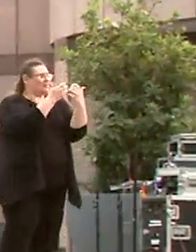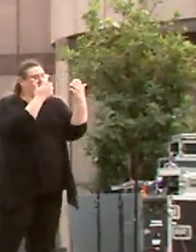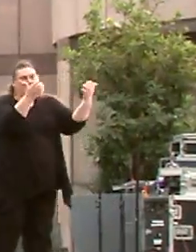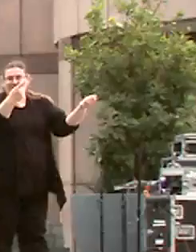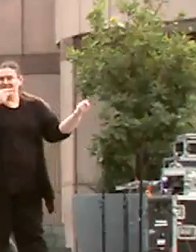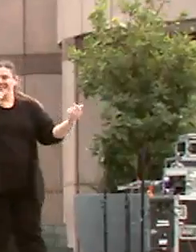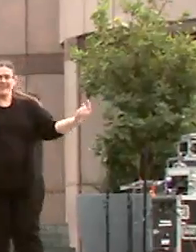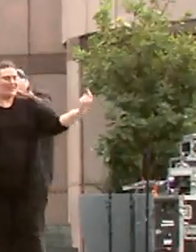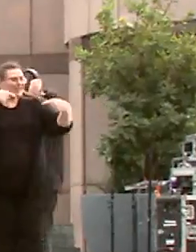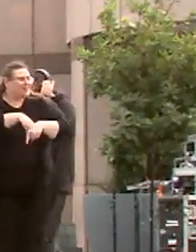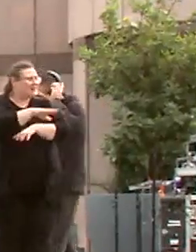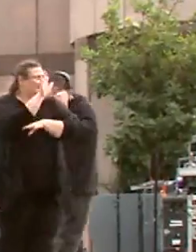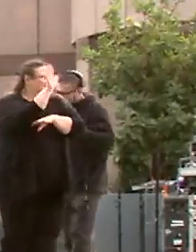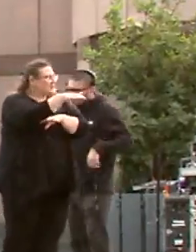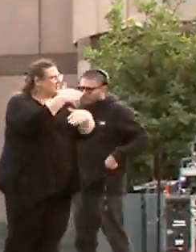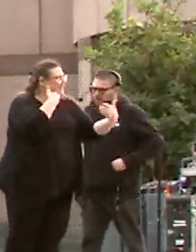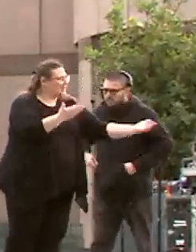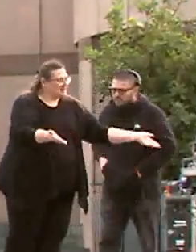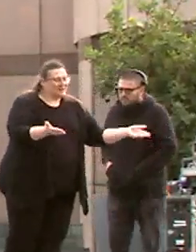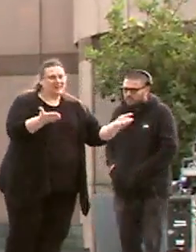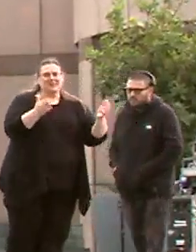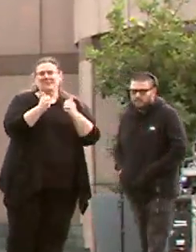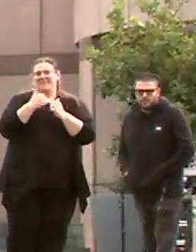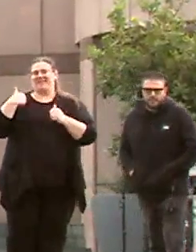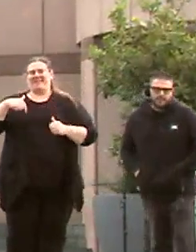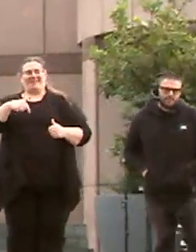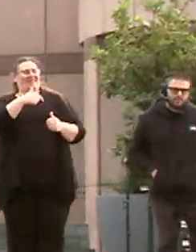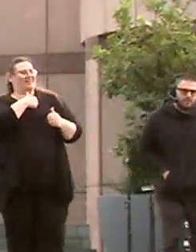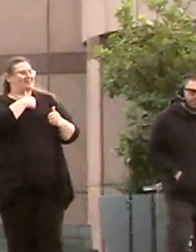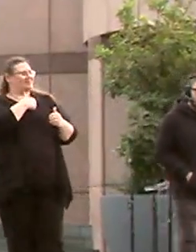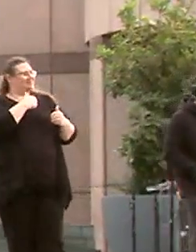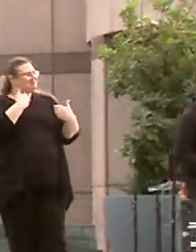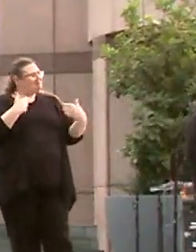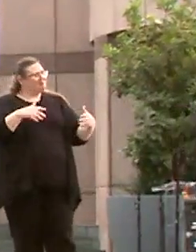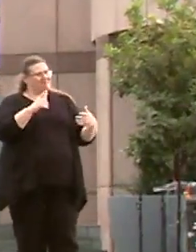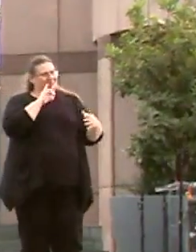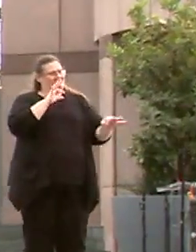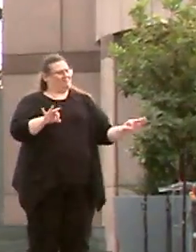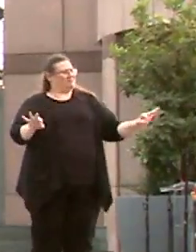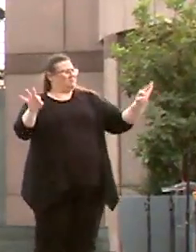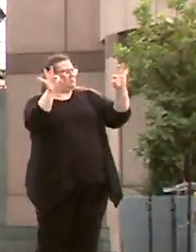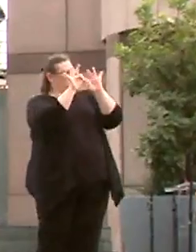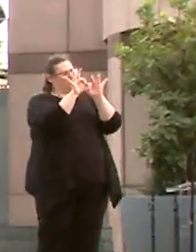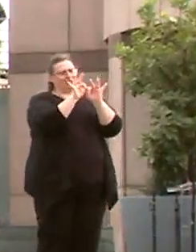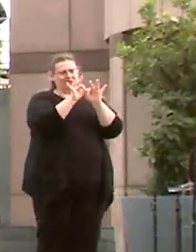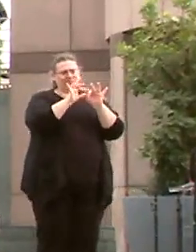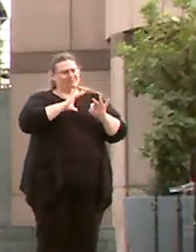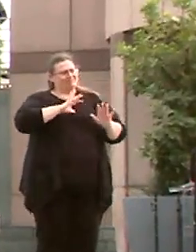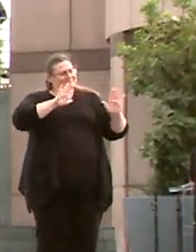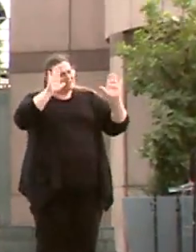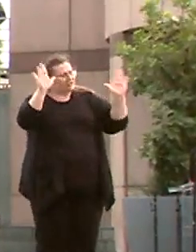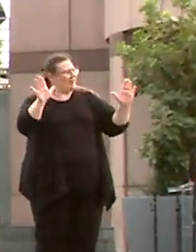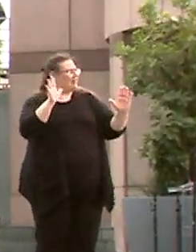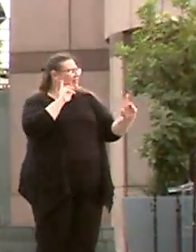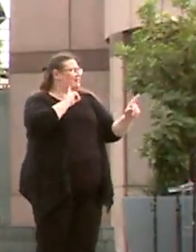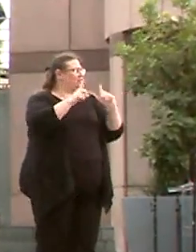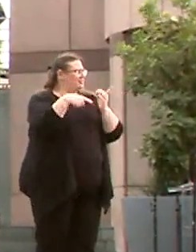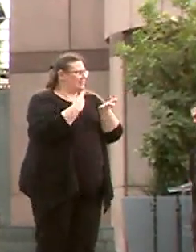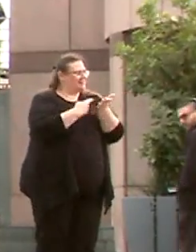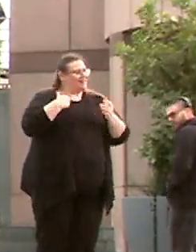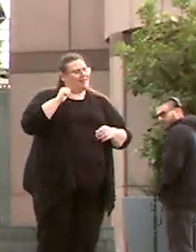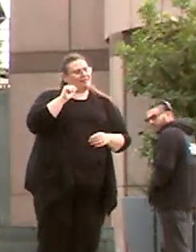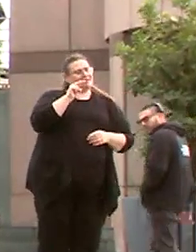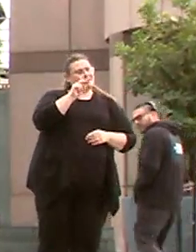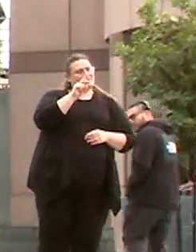audience for coming out this afternoon with us to have this really important and great conversation. My name is